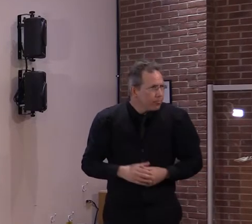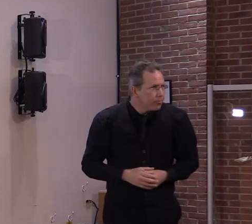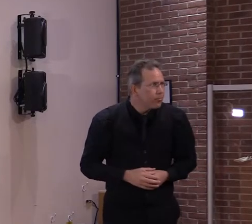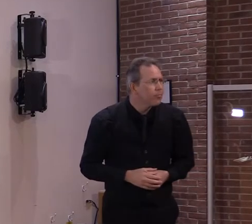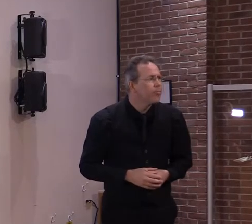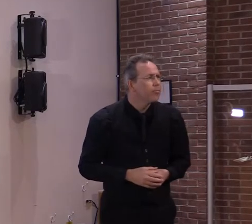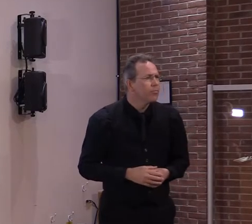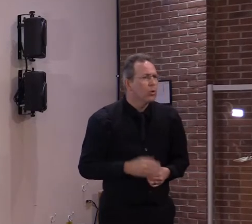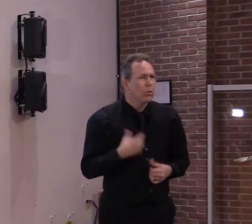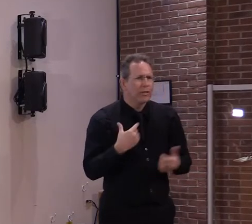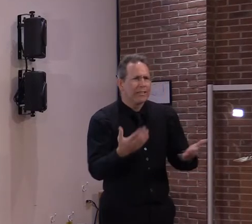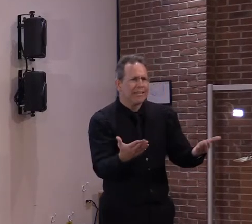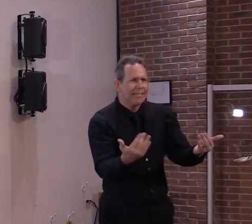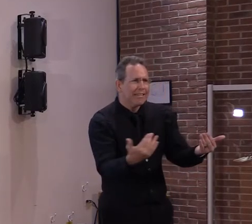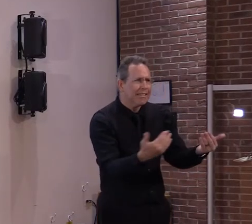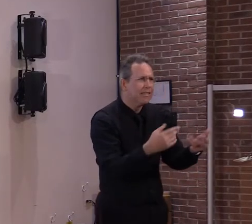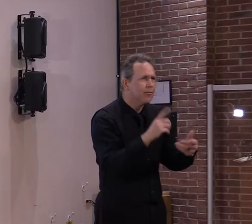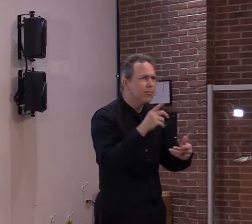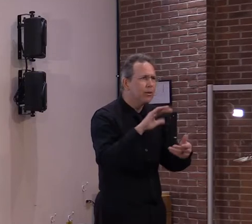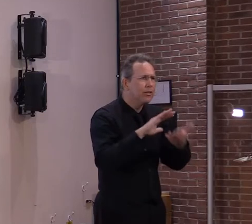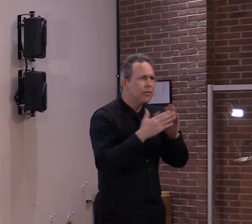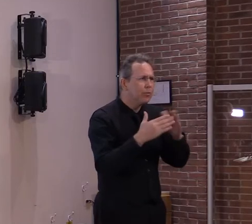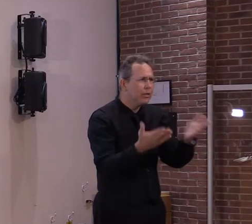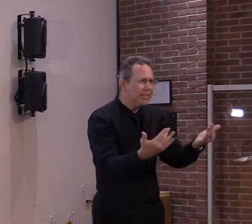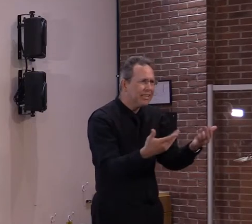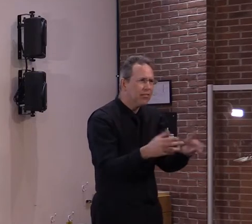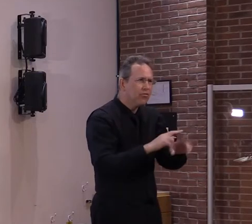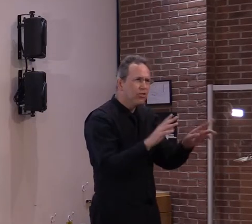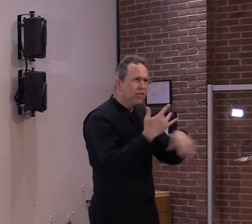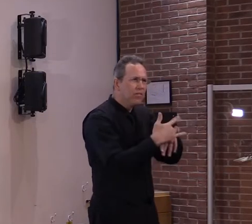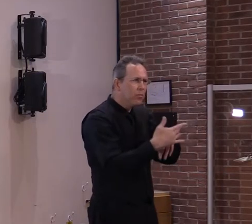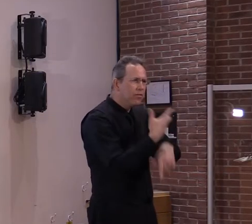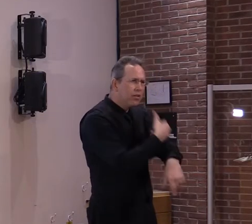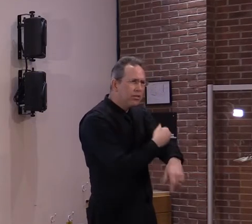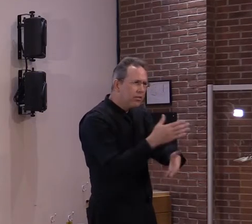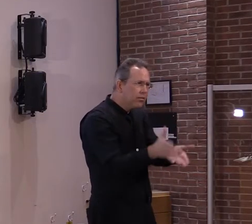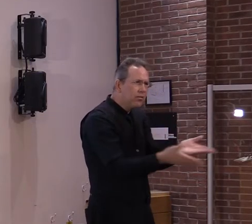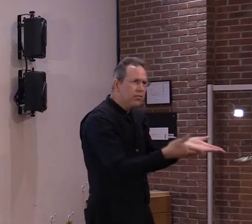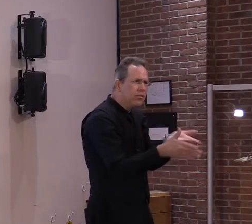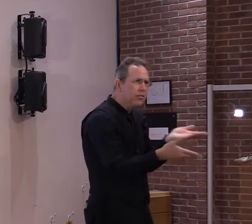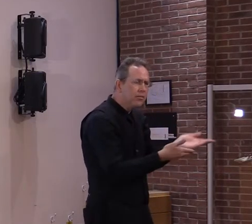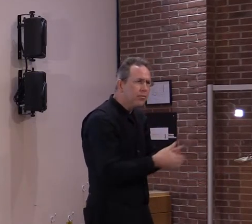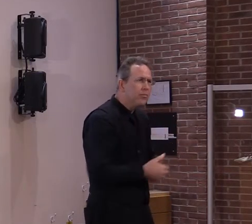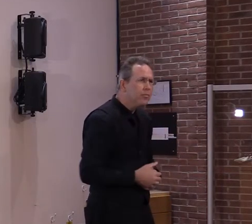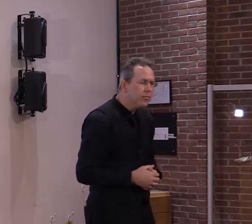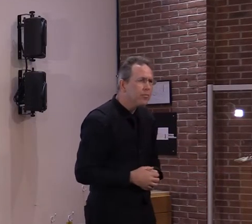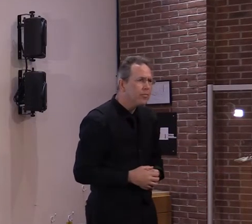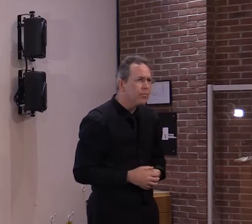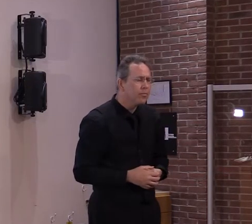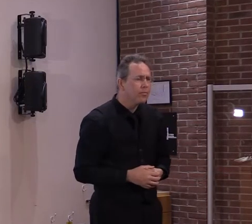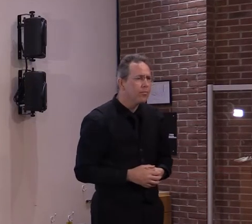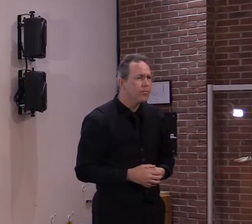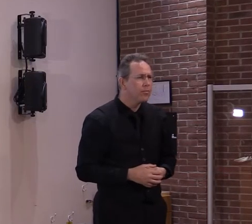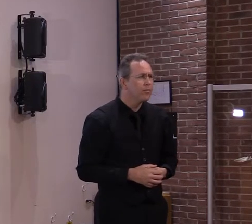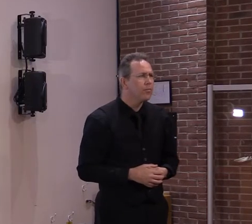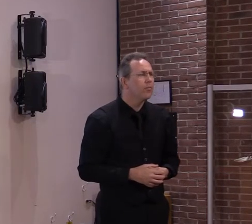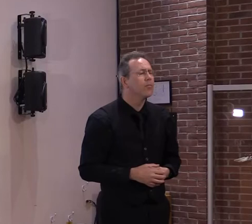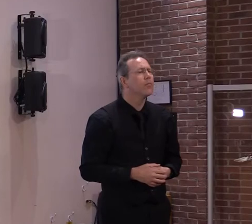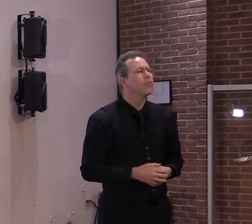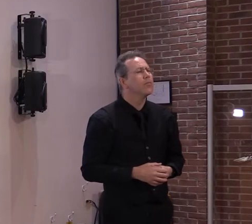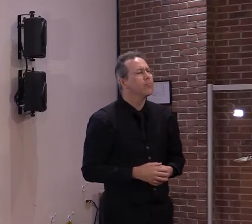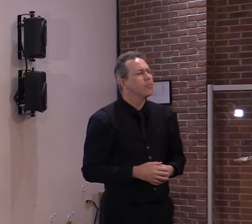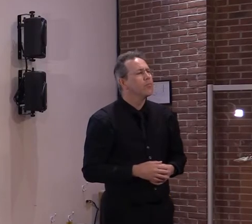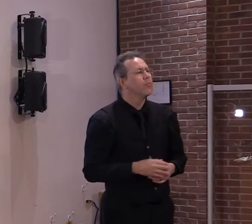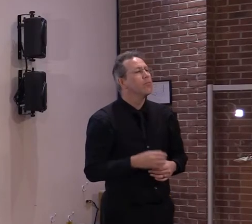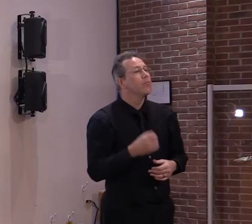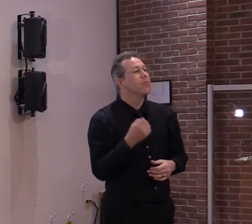vaccine much more accessible, and extended the use of those clinics to multiple